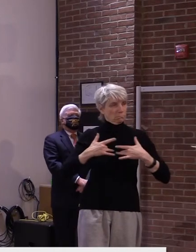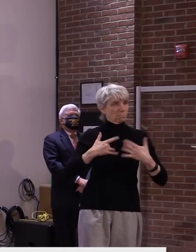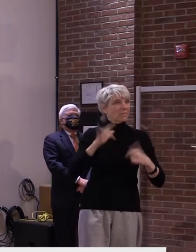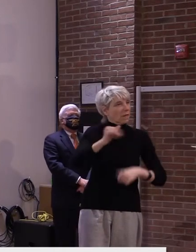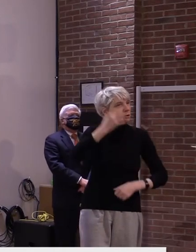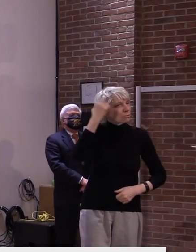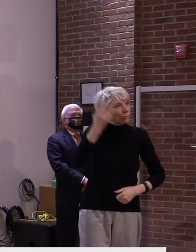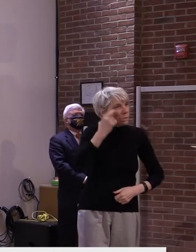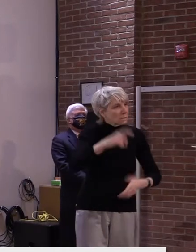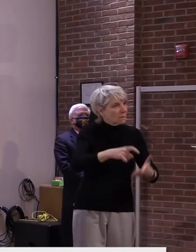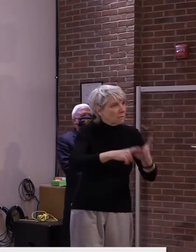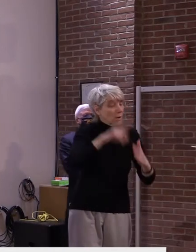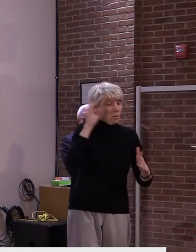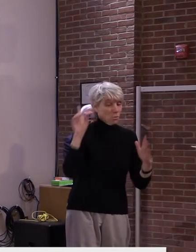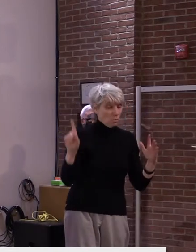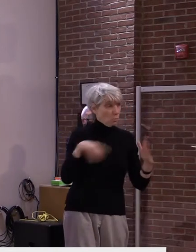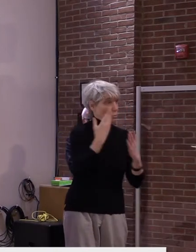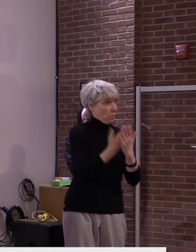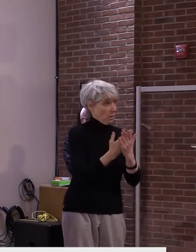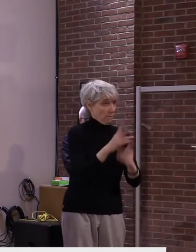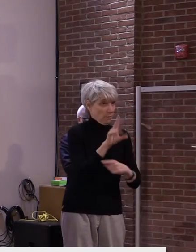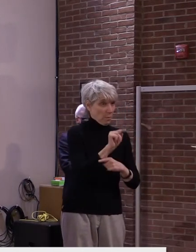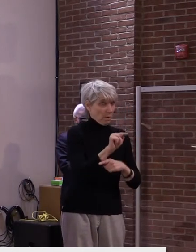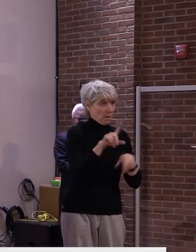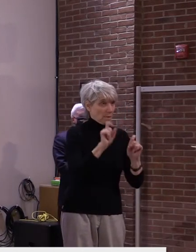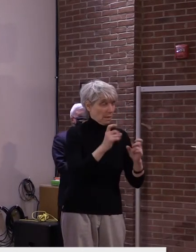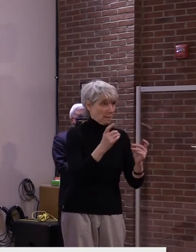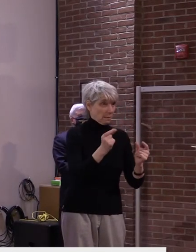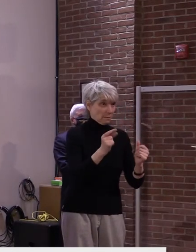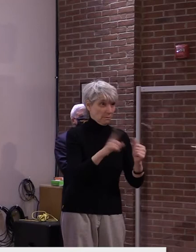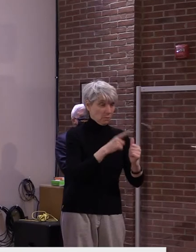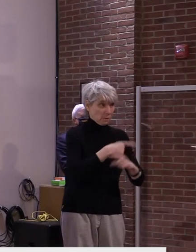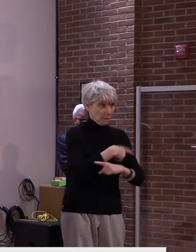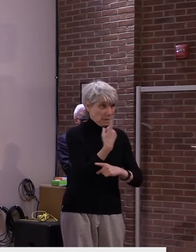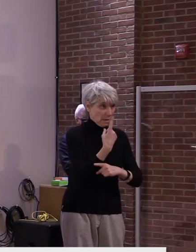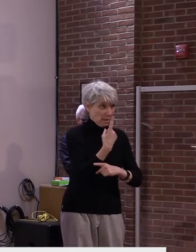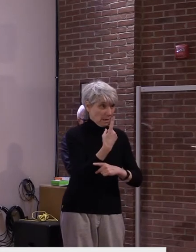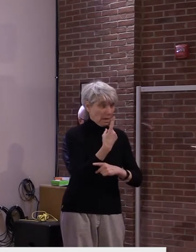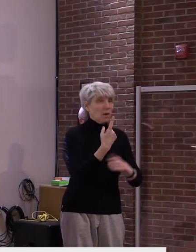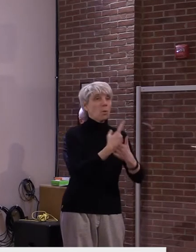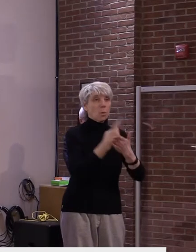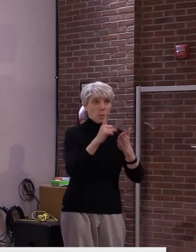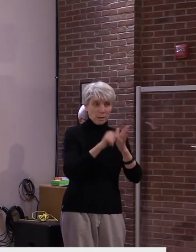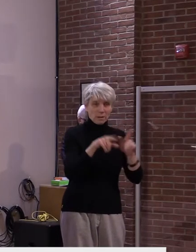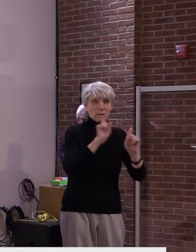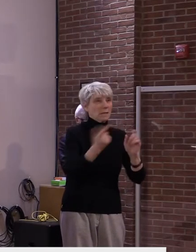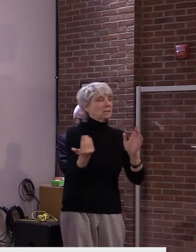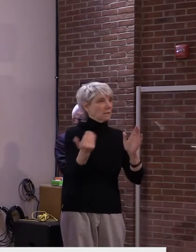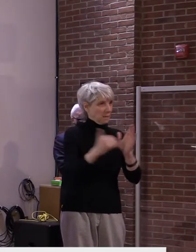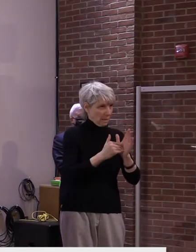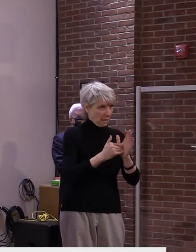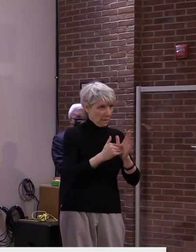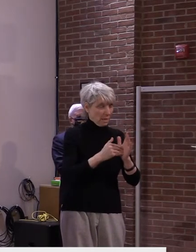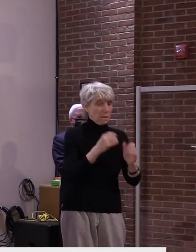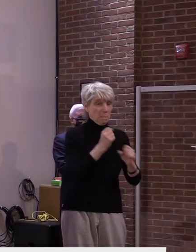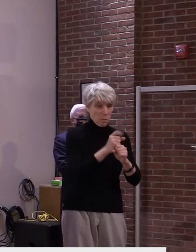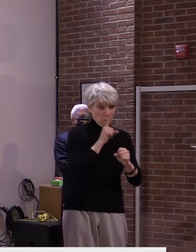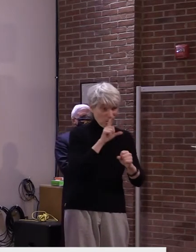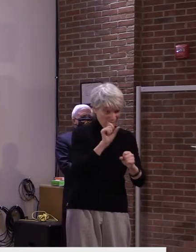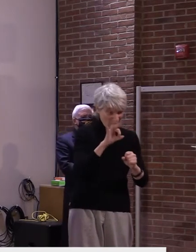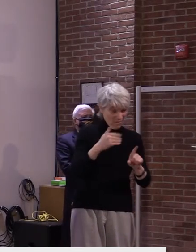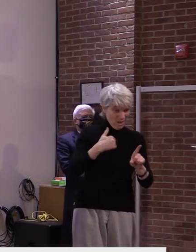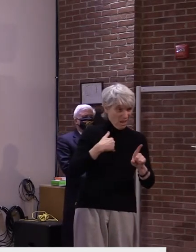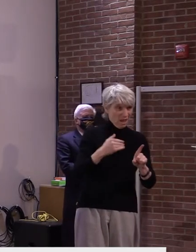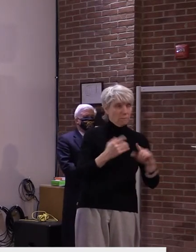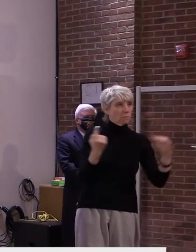quarantined. This helps us identify cases, ensure they isolate themselves, and that their close contacts